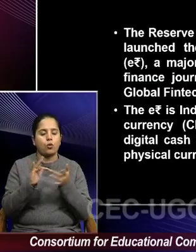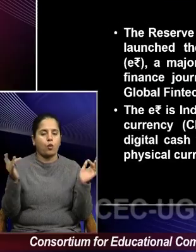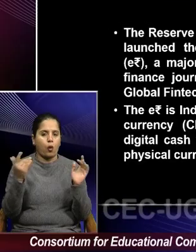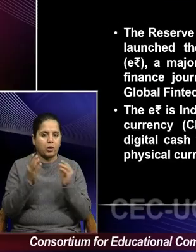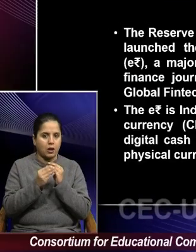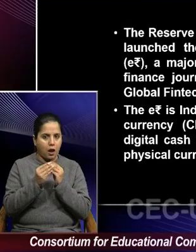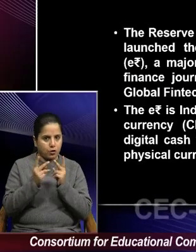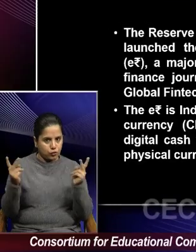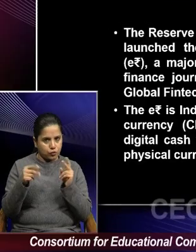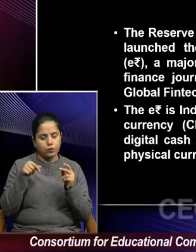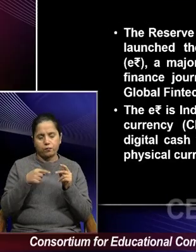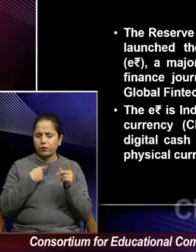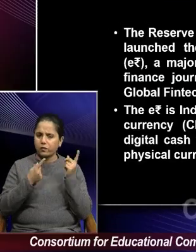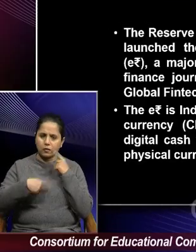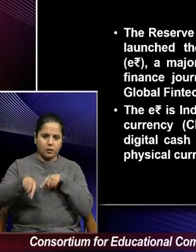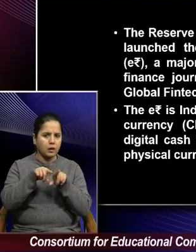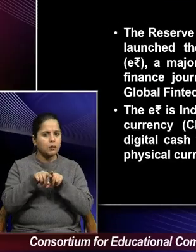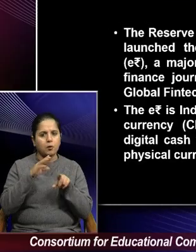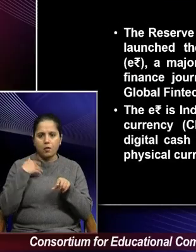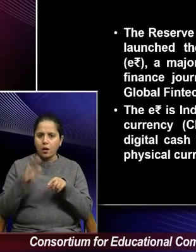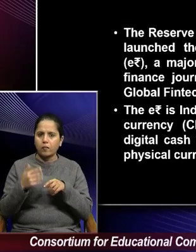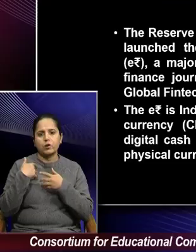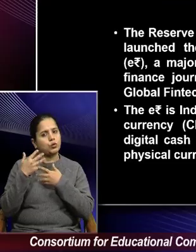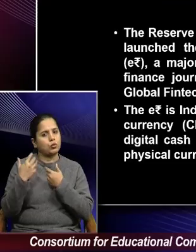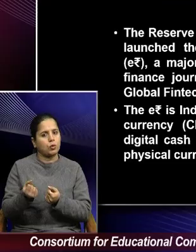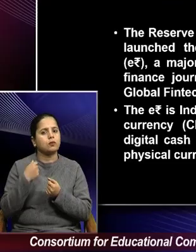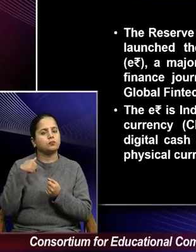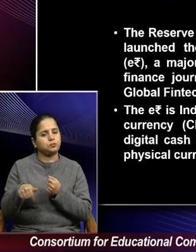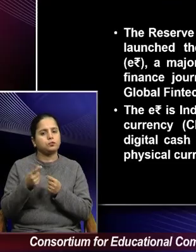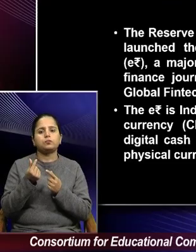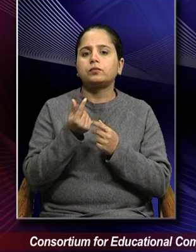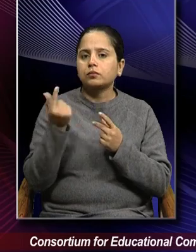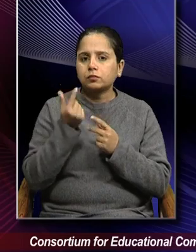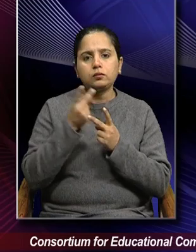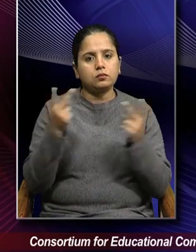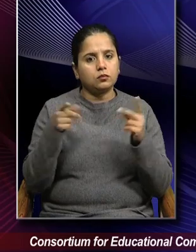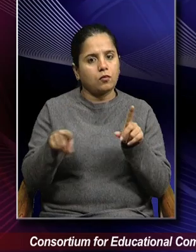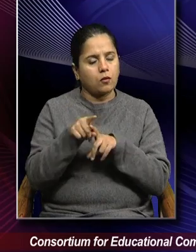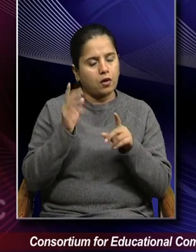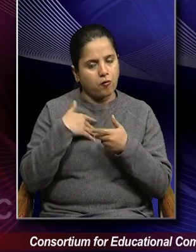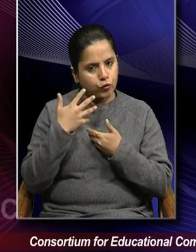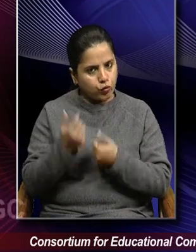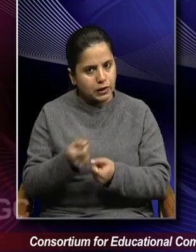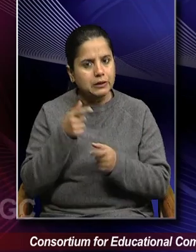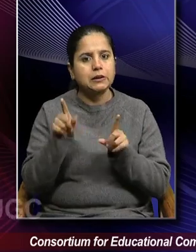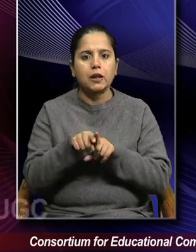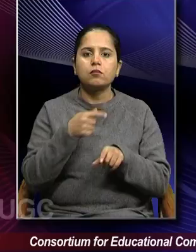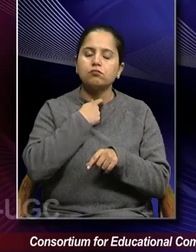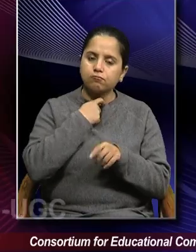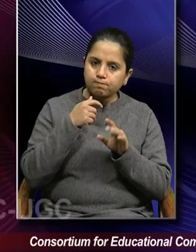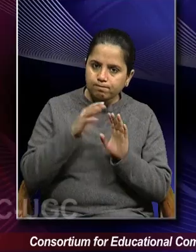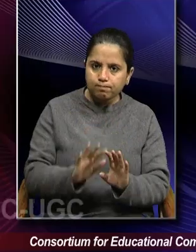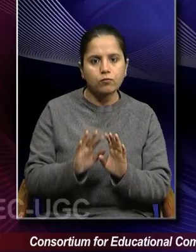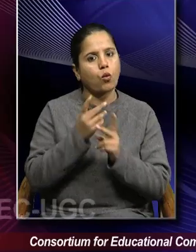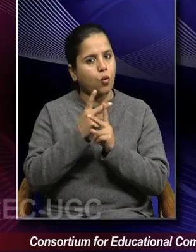trust as we are using the physical currency. So the same trust is there, the same guarantee is there, the same promise is